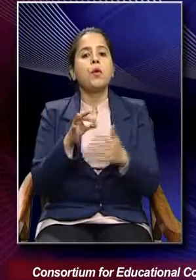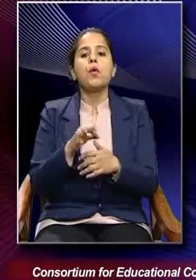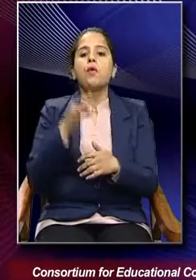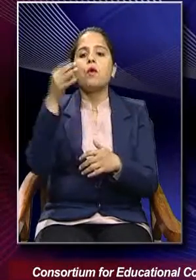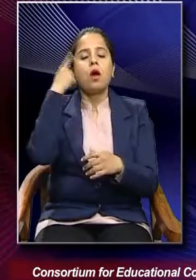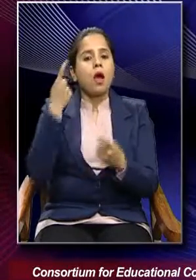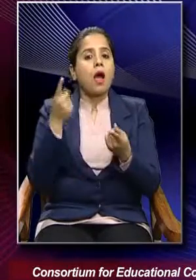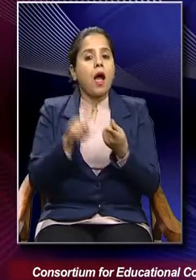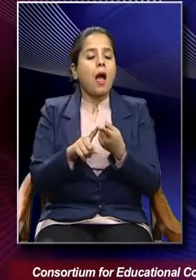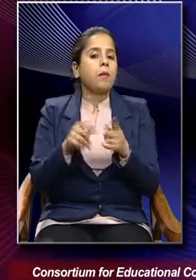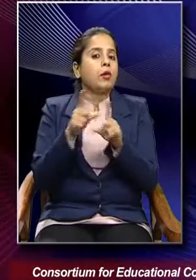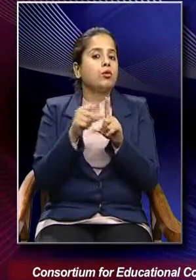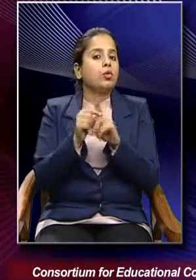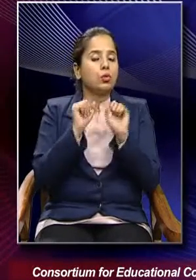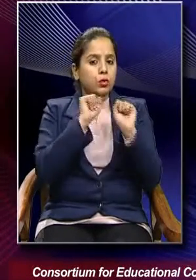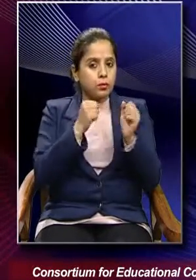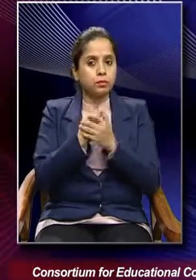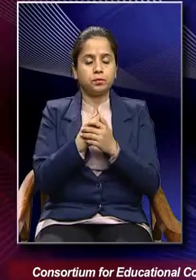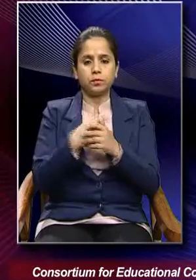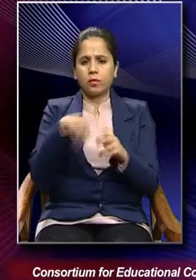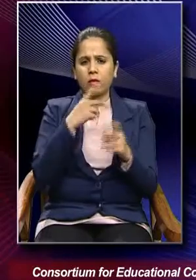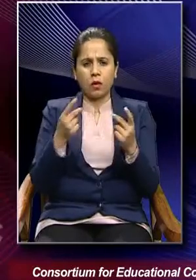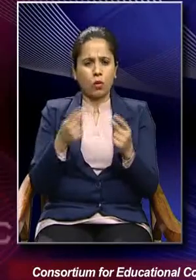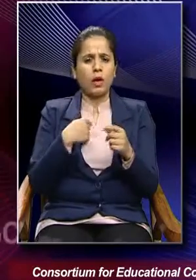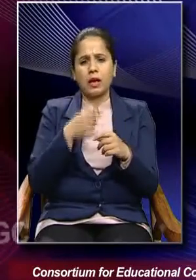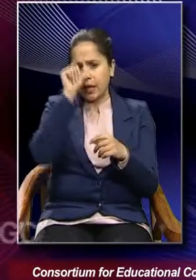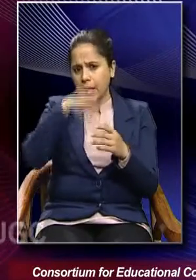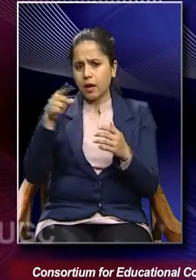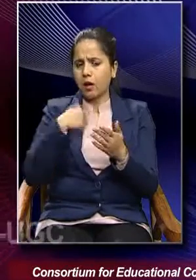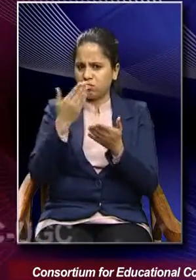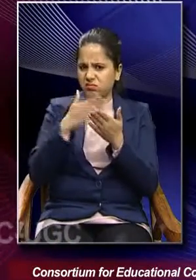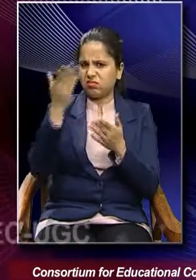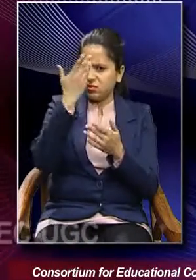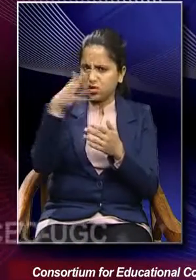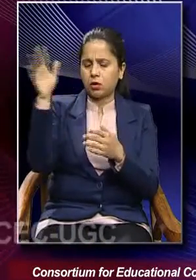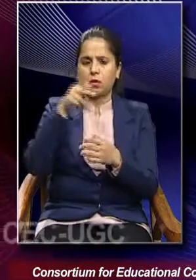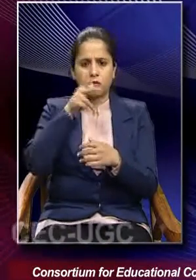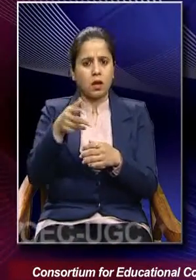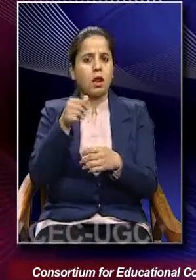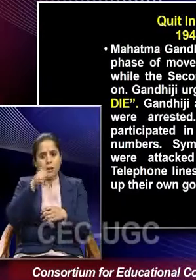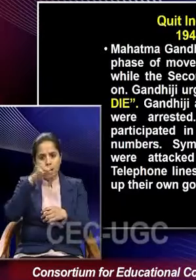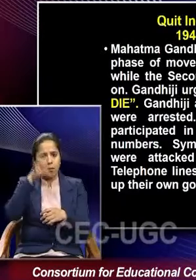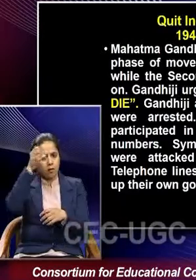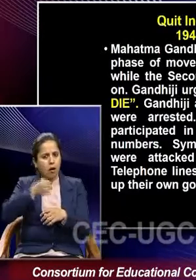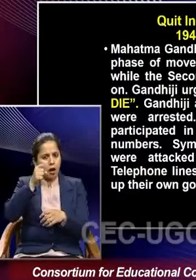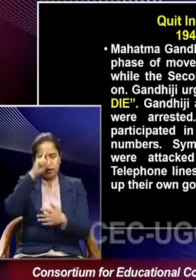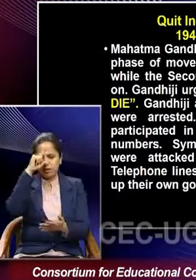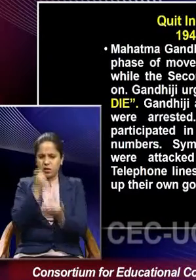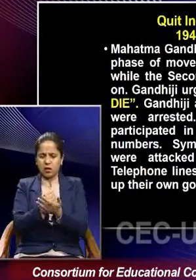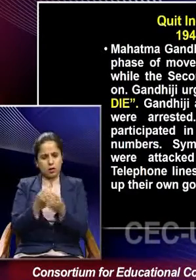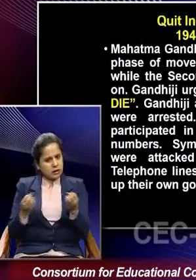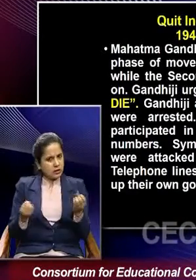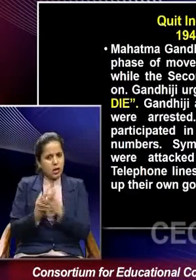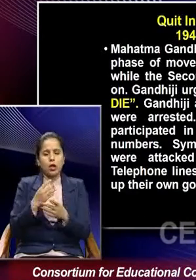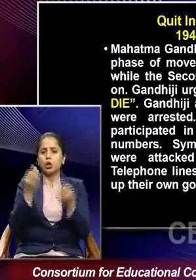course of action during Quit India movement, Mahatma Gandhi had decided to begin a